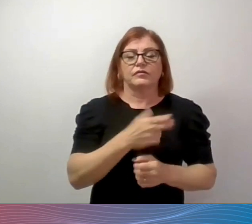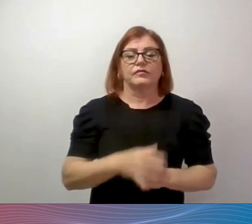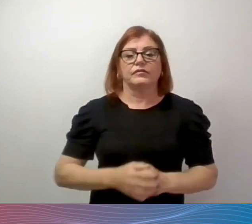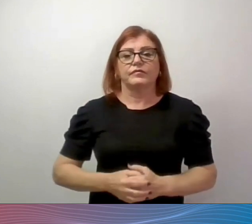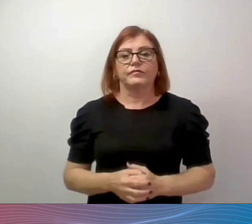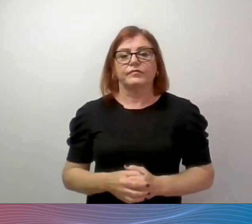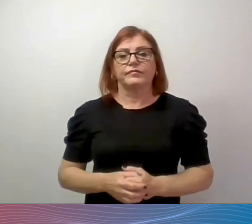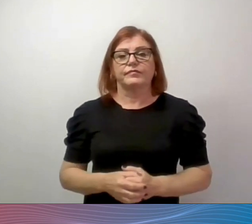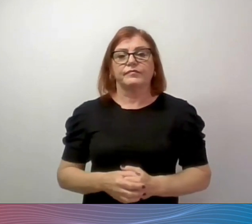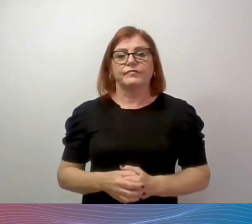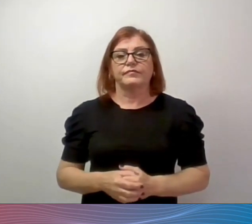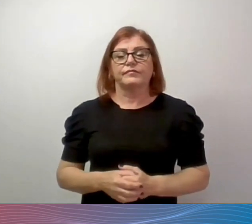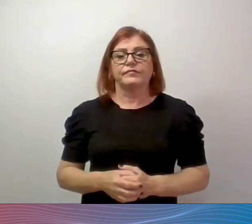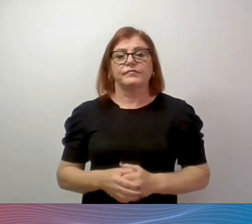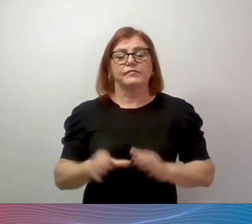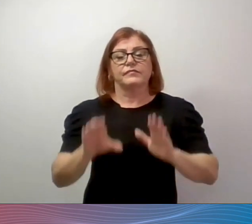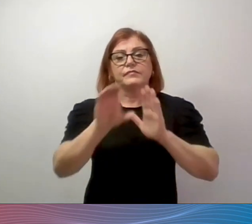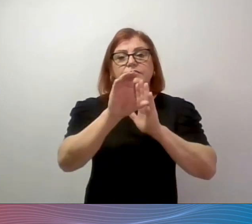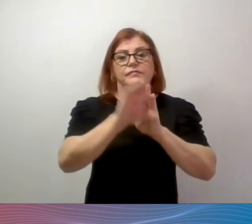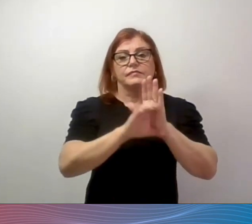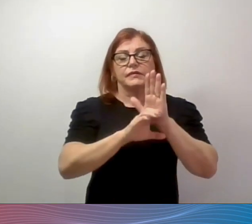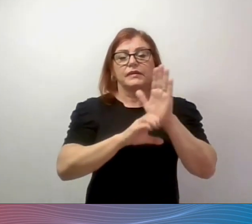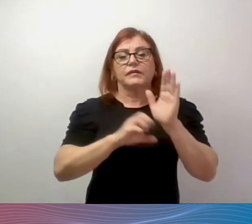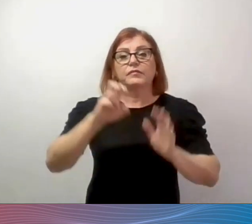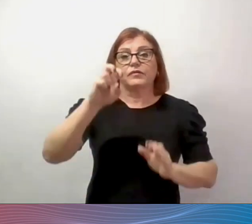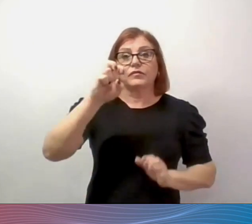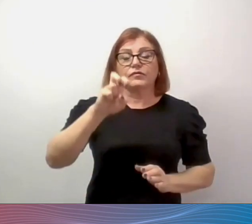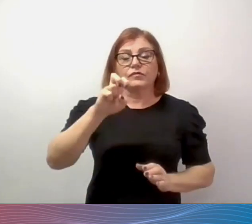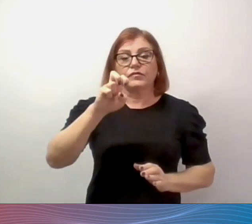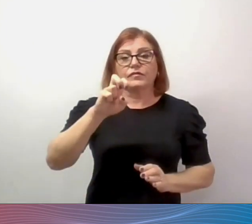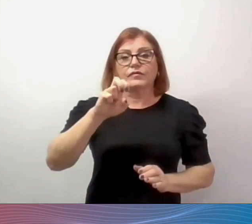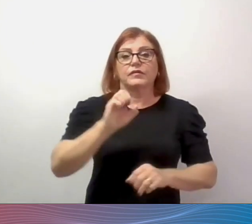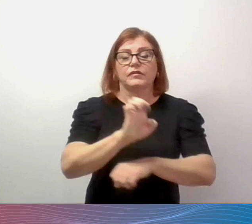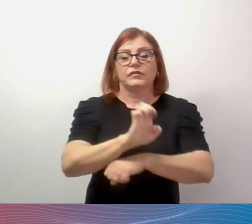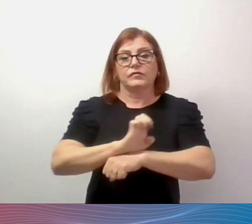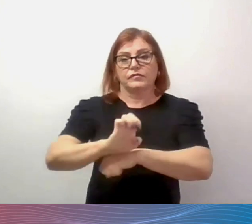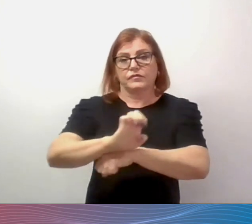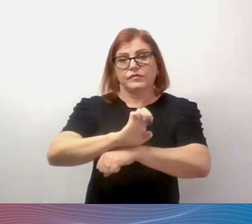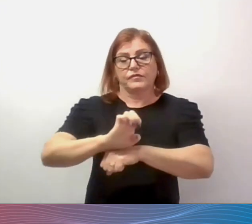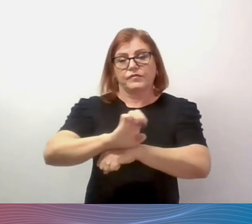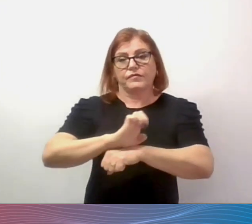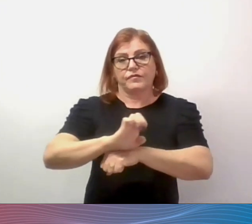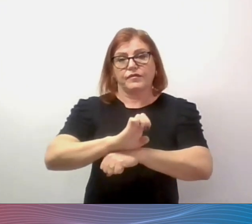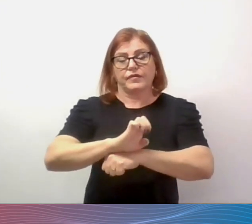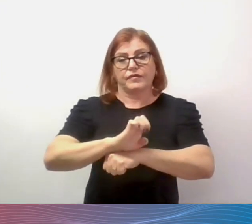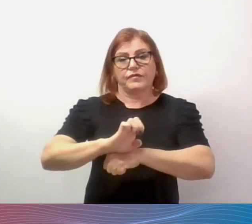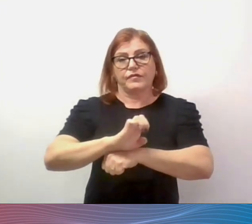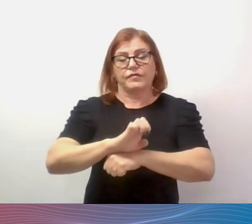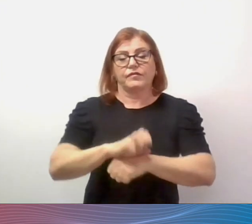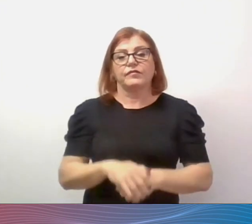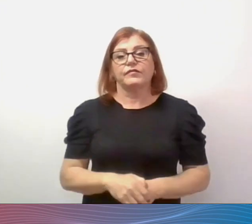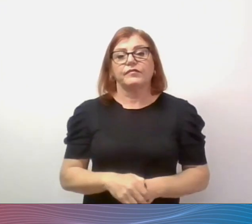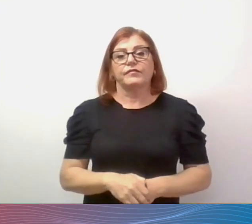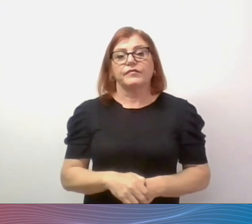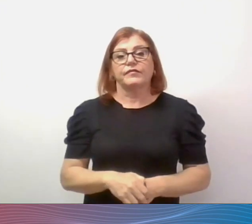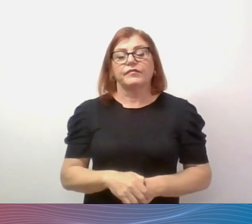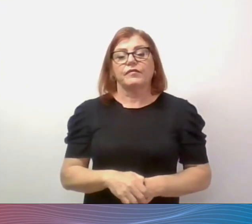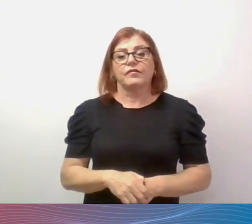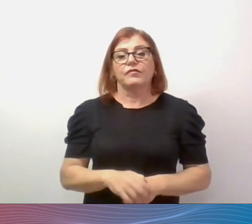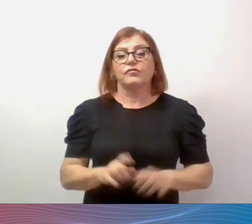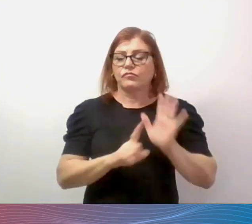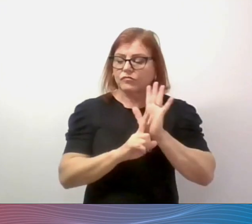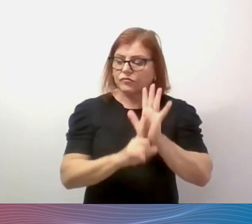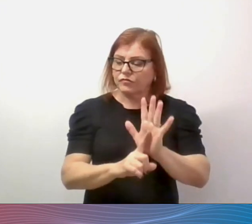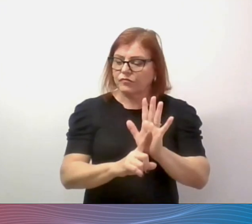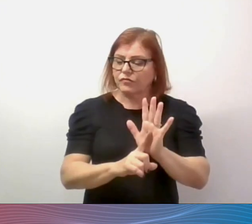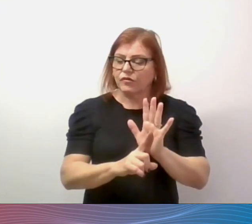no capítulo 5 de Efésios. And now we enter into chapter 5 of Ephesians. Capítulo 5 de Efésios fala,